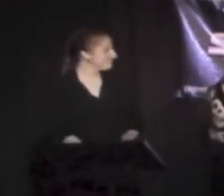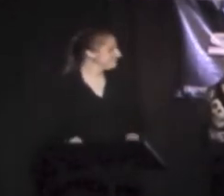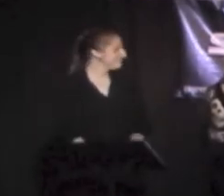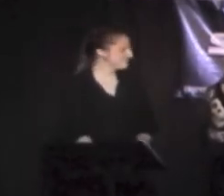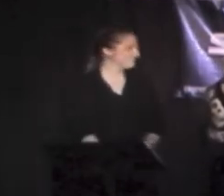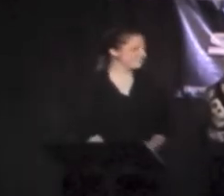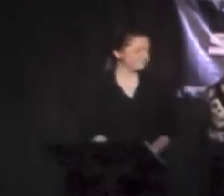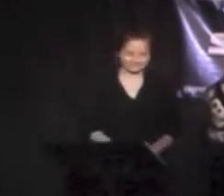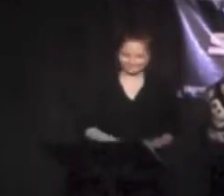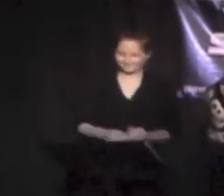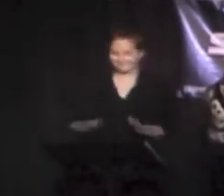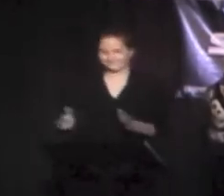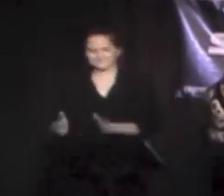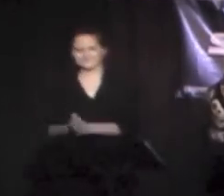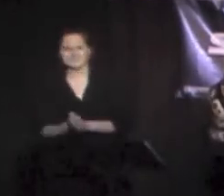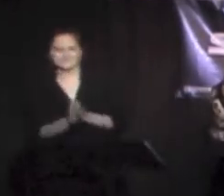Oh yeah Oh